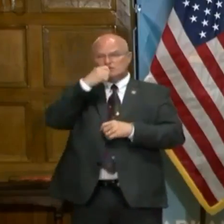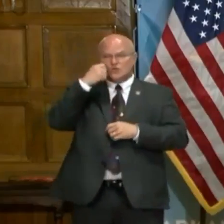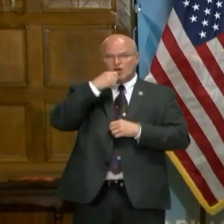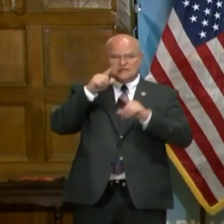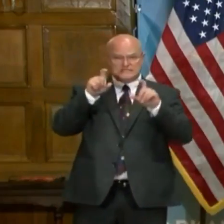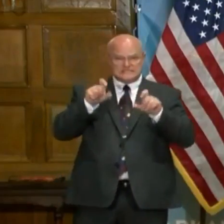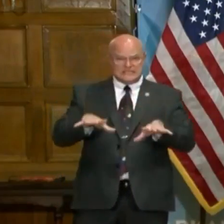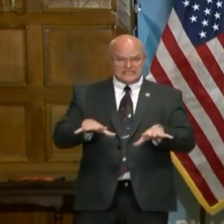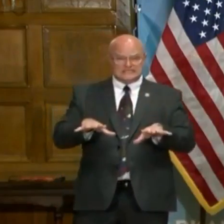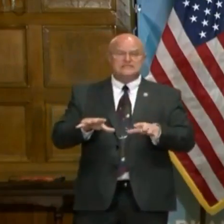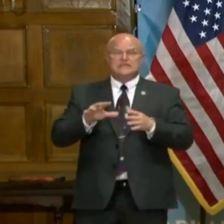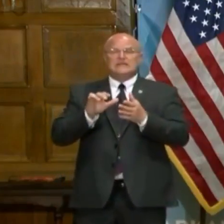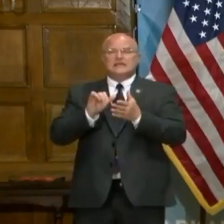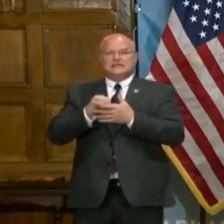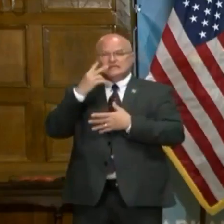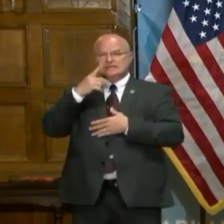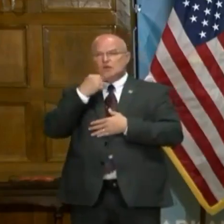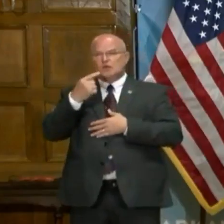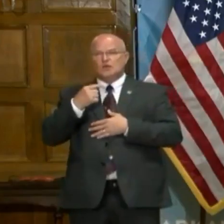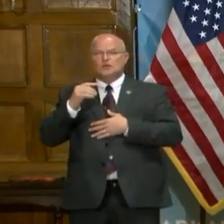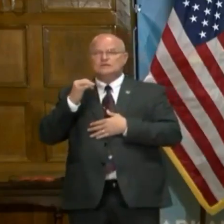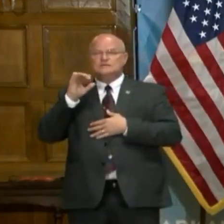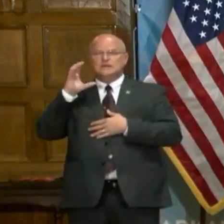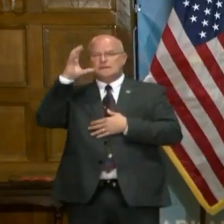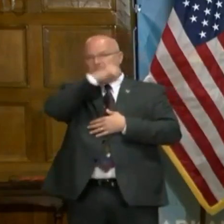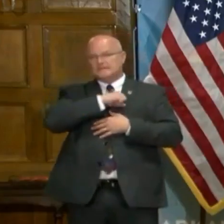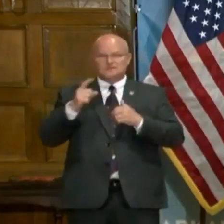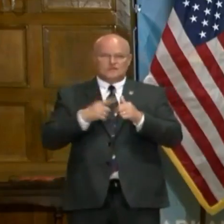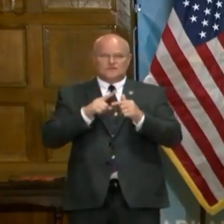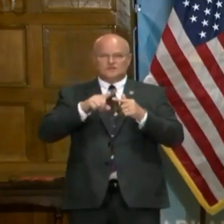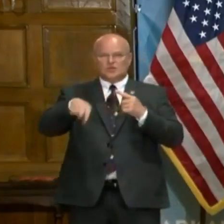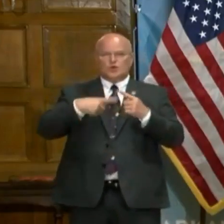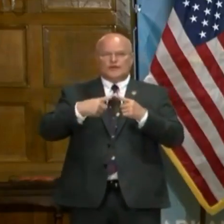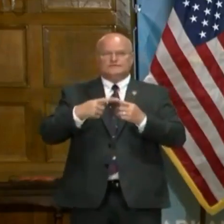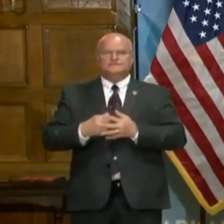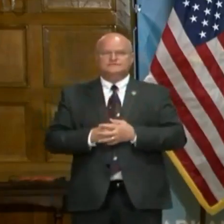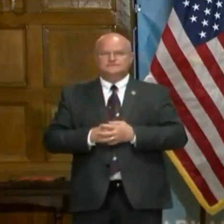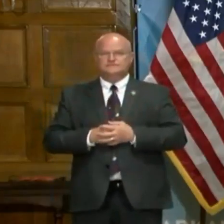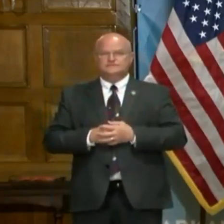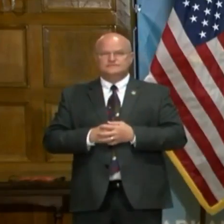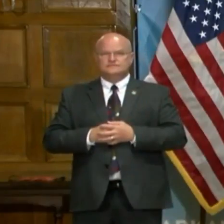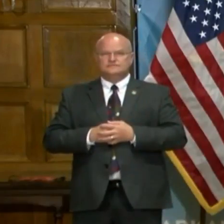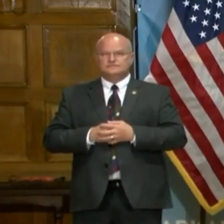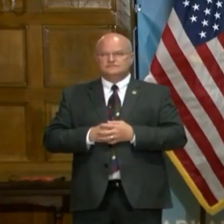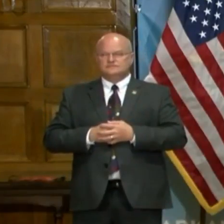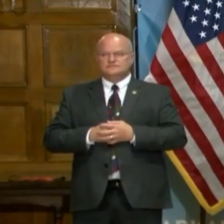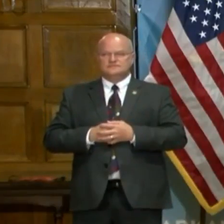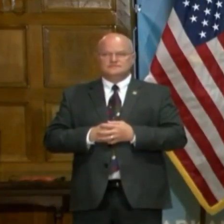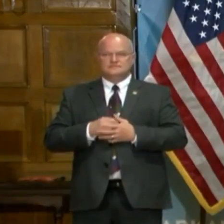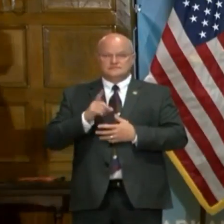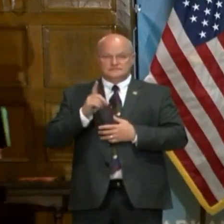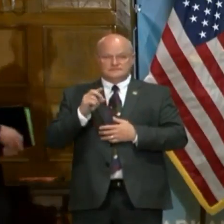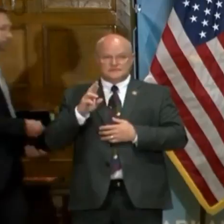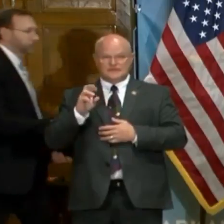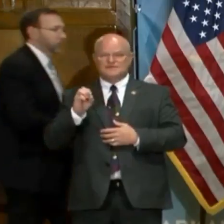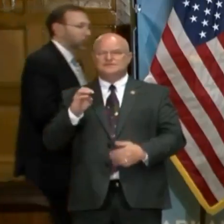serology test, to see who was missed on the first go-round. Dr. Smith, did you get